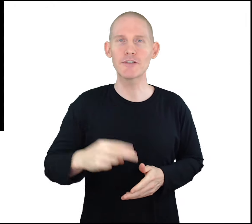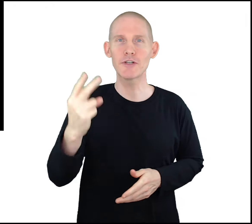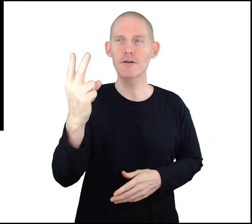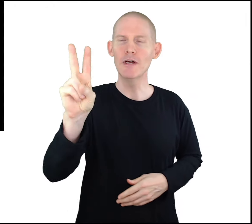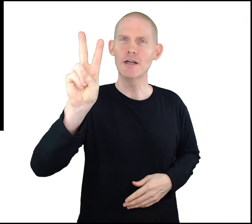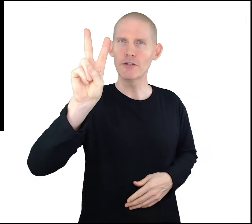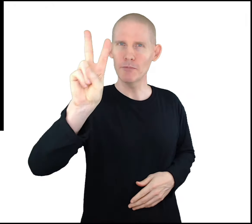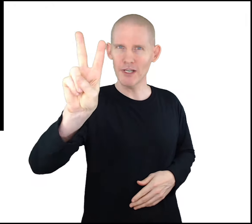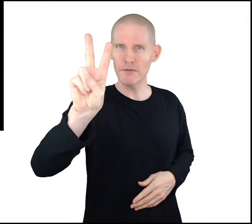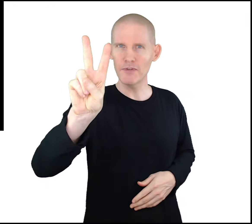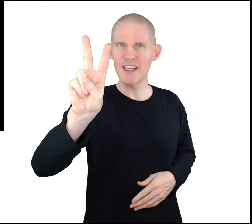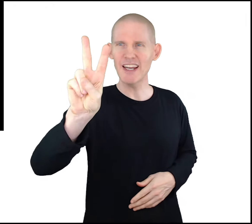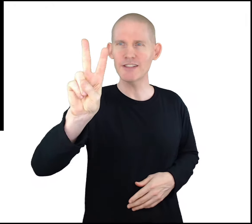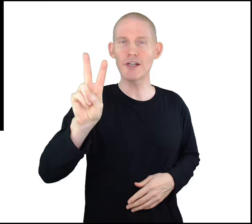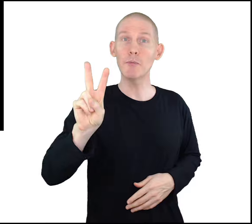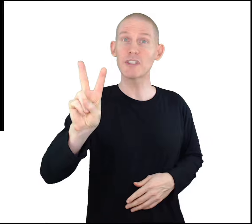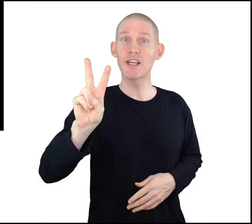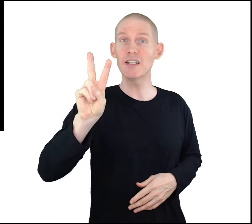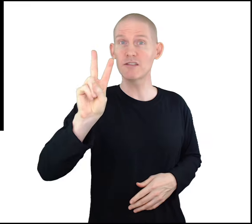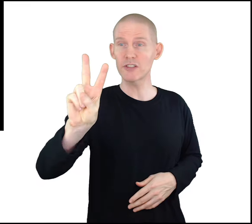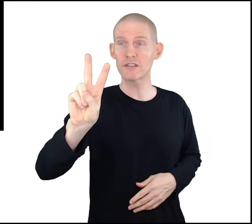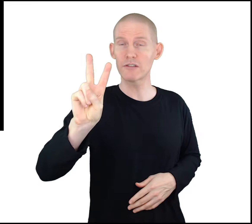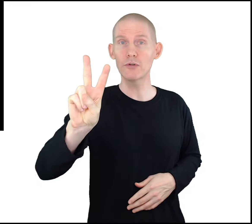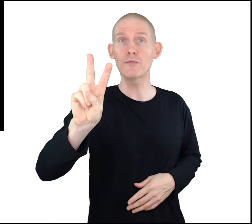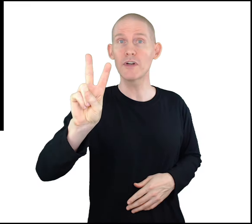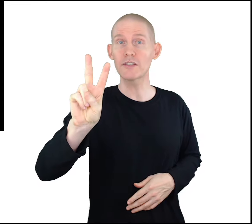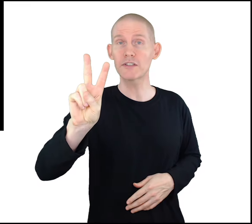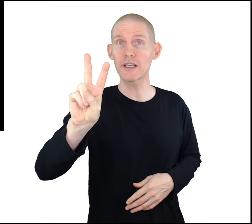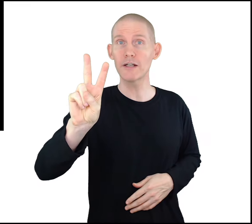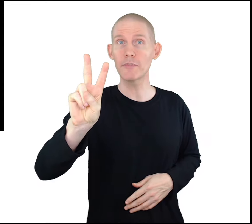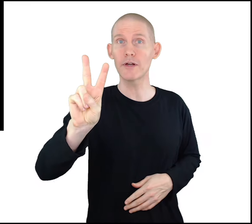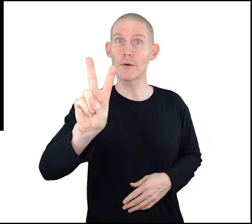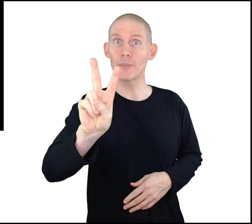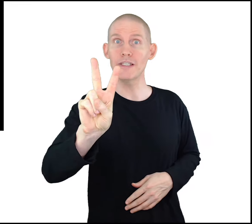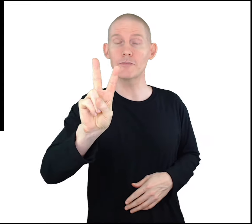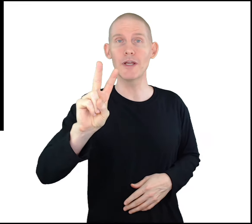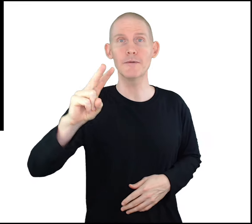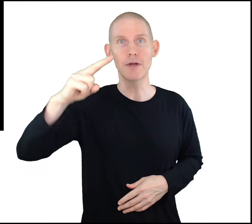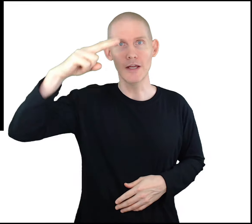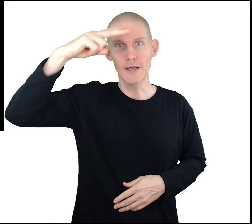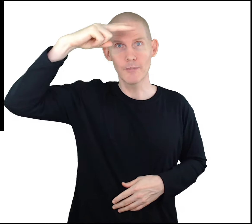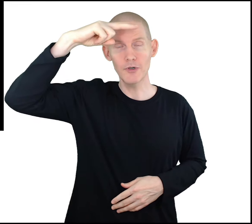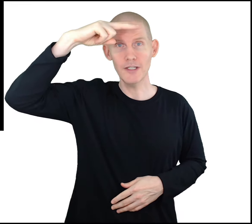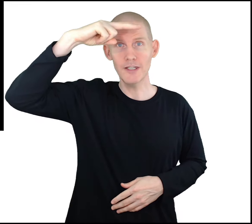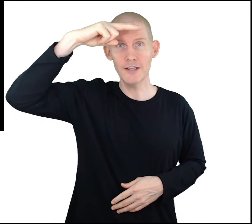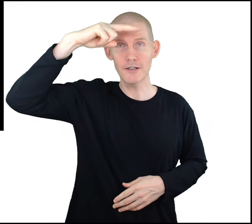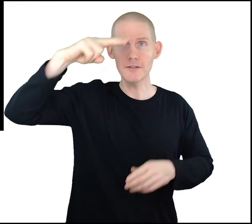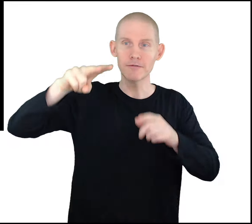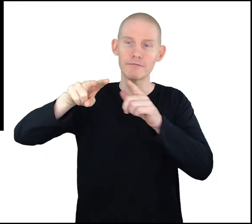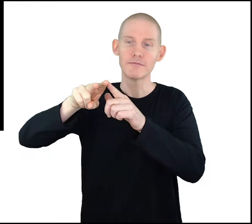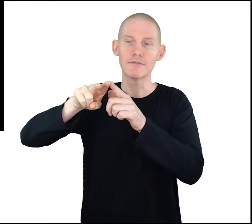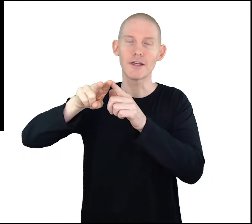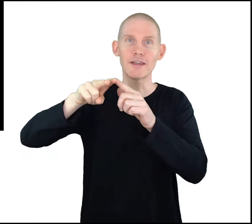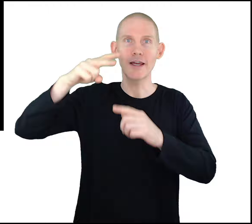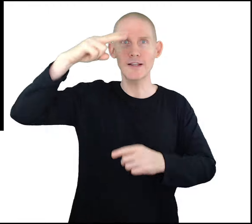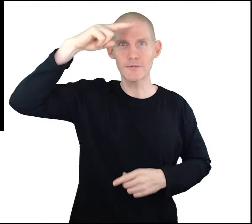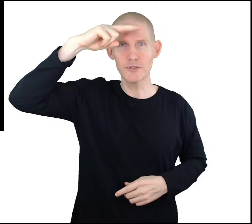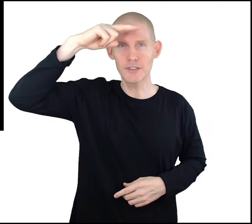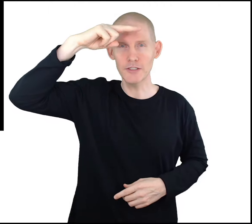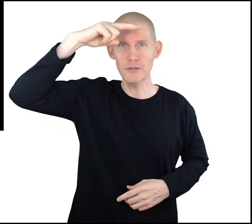Mexico? You make a V hand shape. We can say just 2 fingers sticking up there, or peace man. Put it here, like that. One's touching your